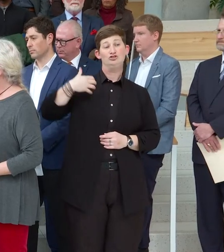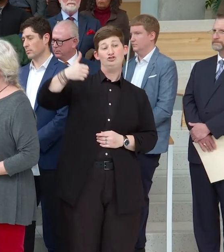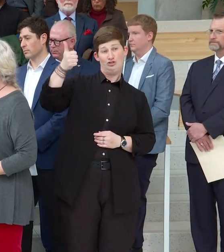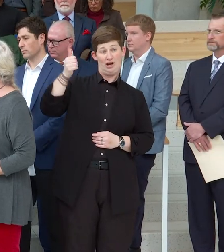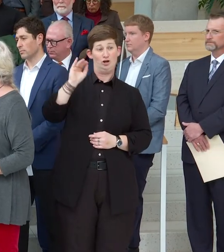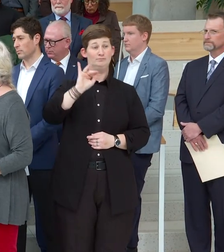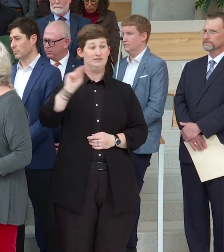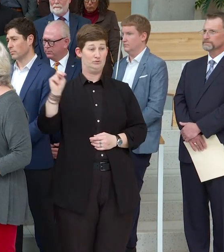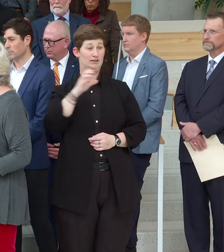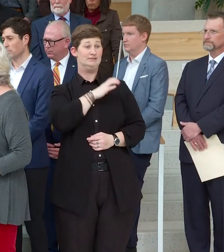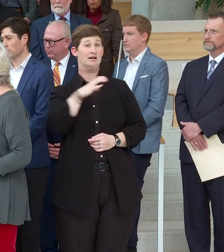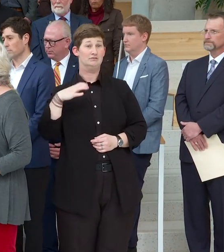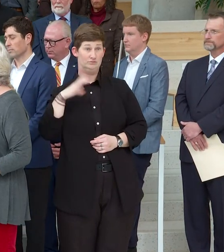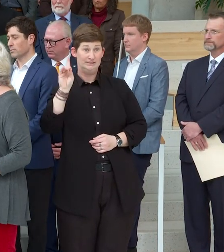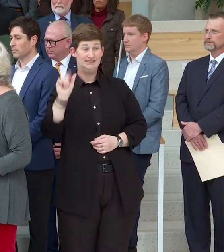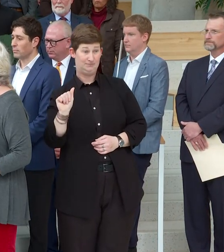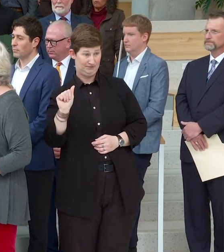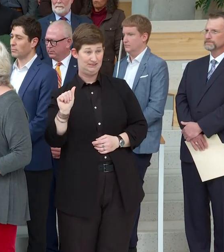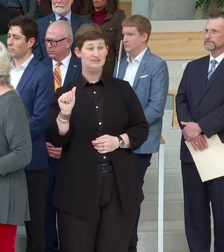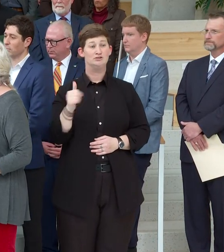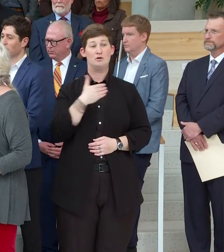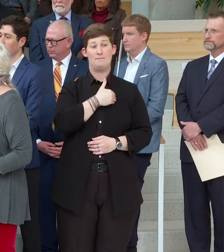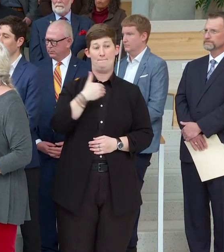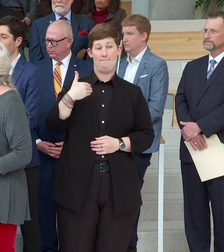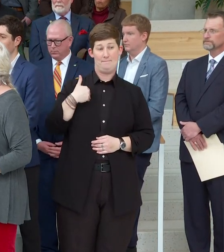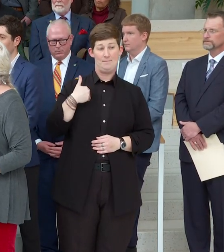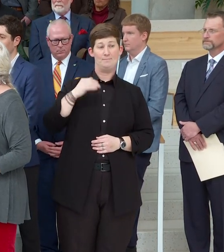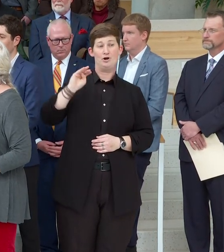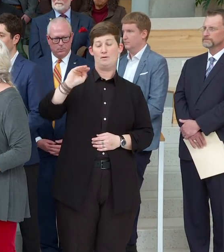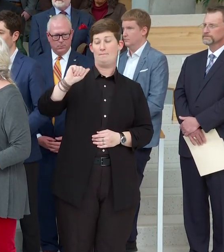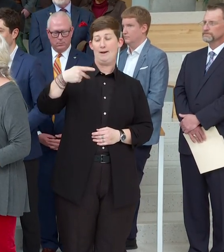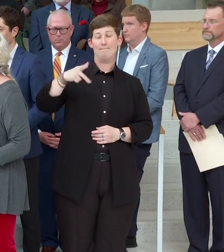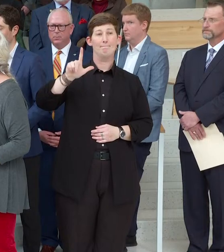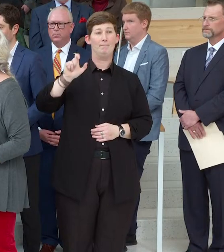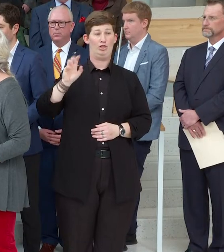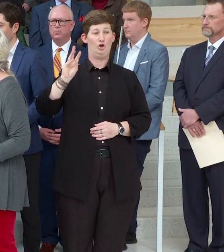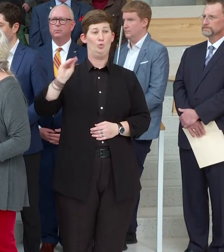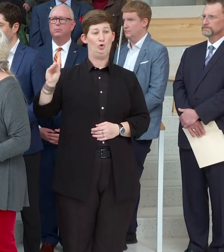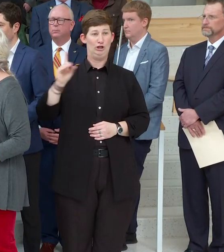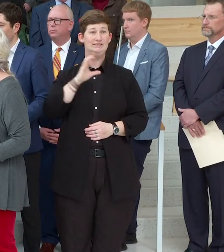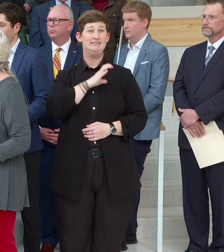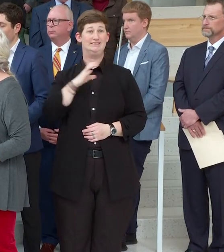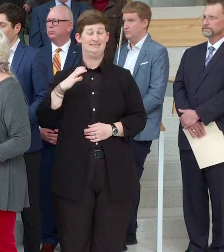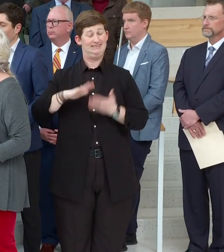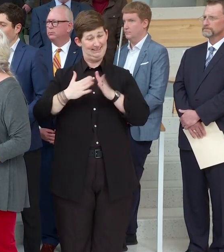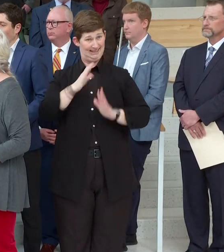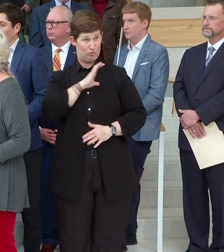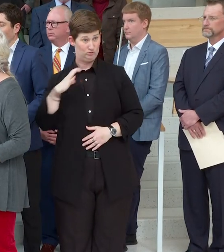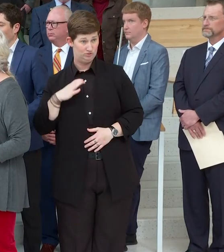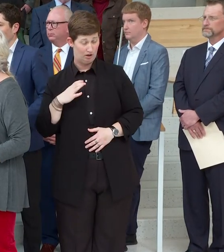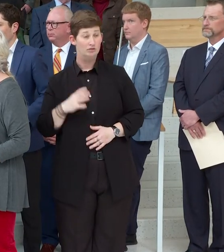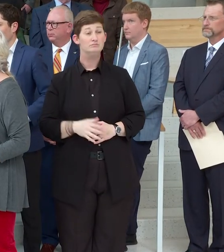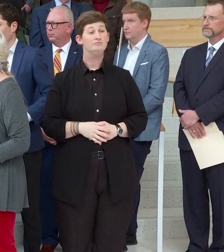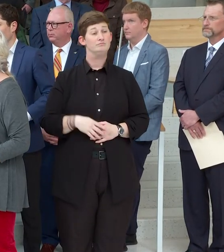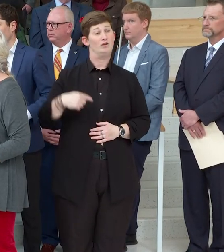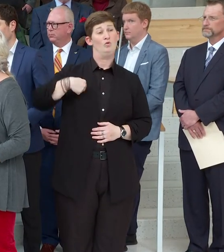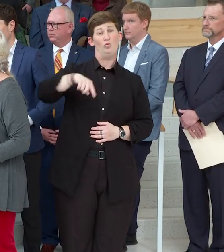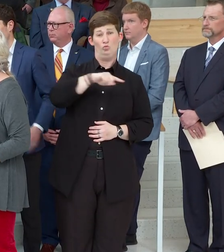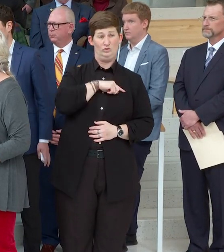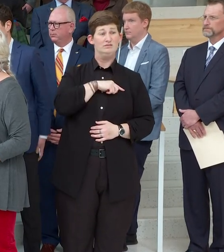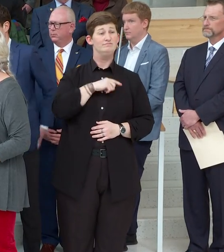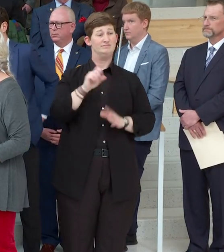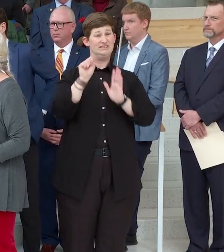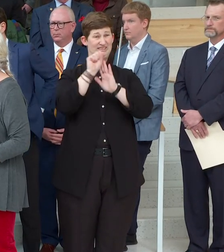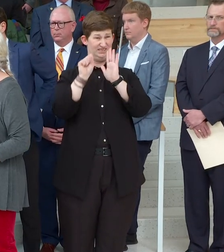on Disability and a member of the Maplewood City Council. MCD is a state agency that works toward a barrier-free